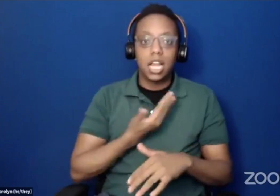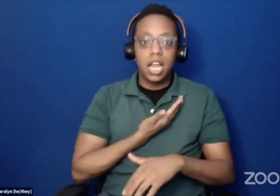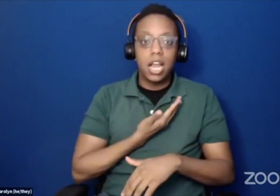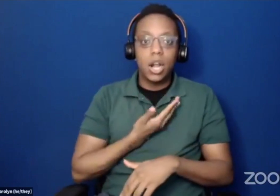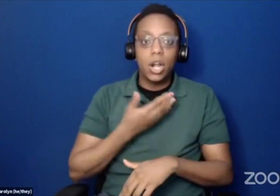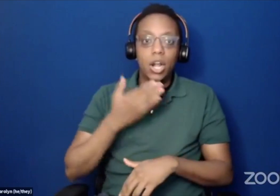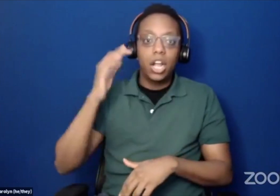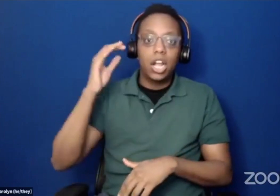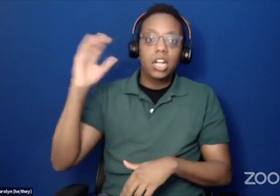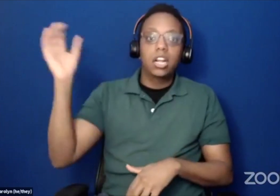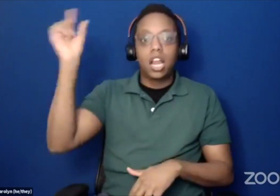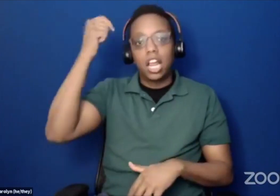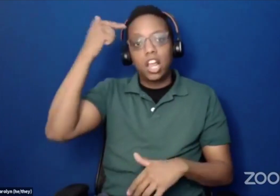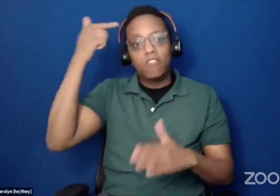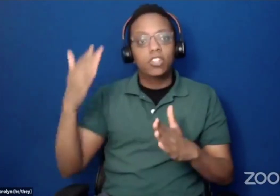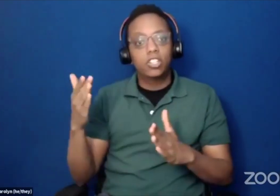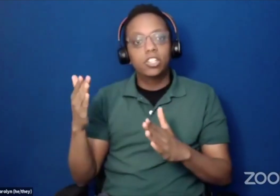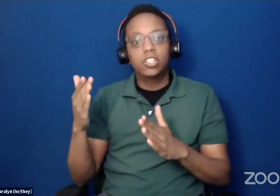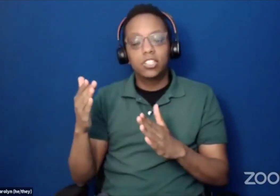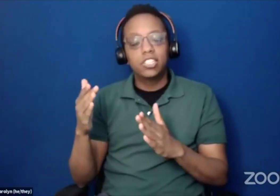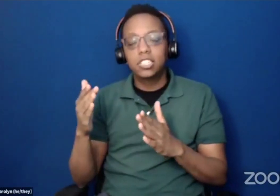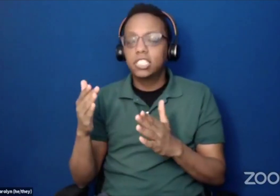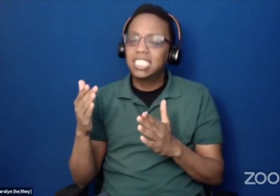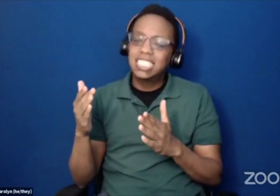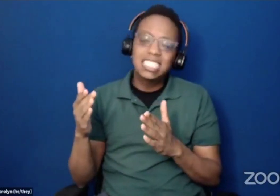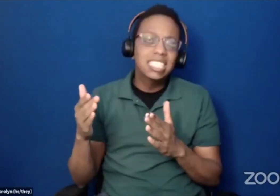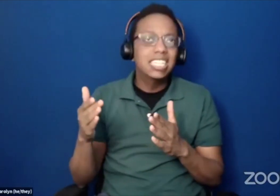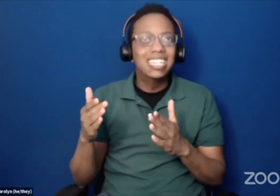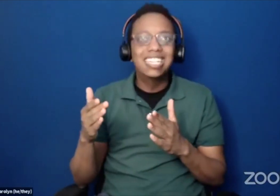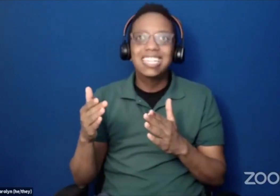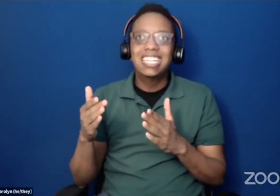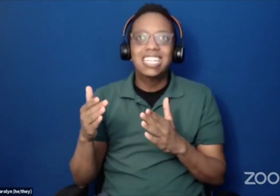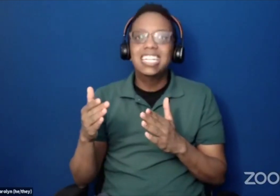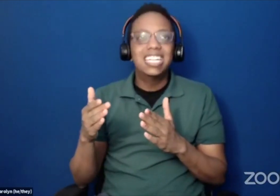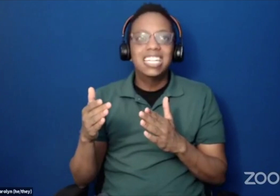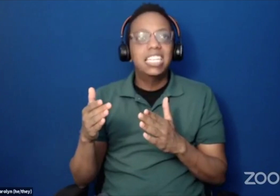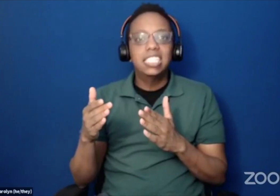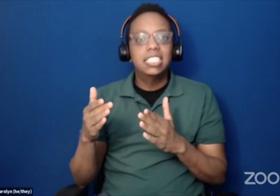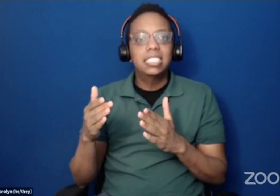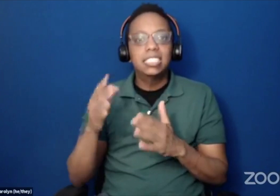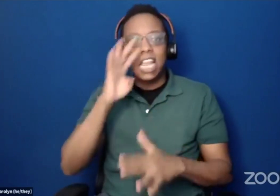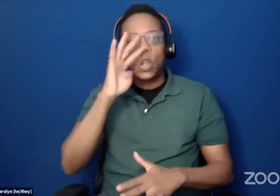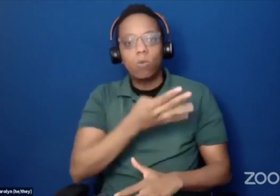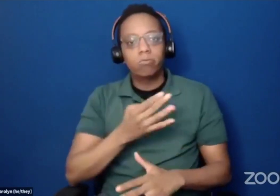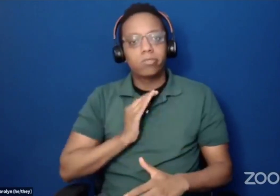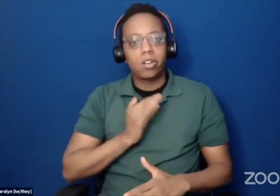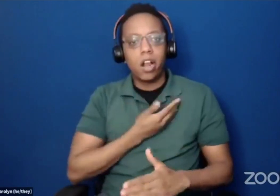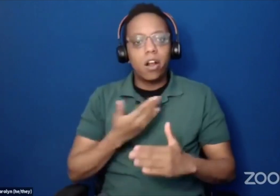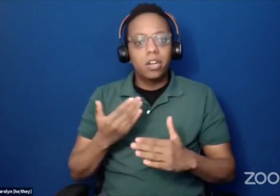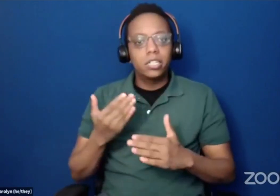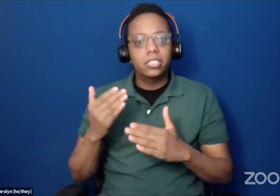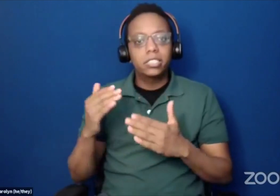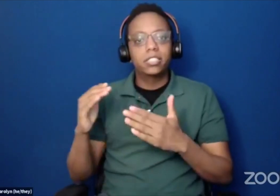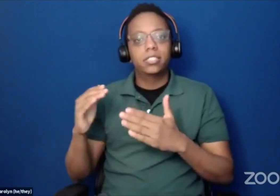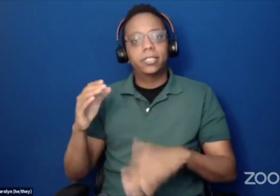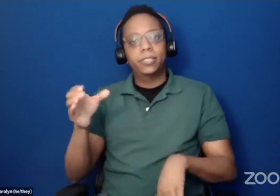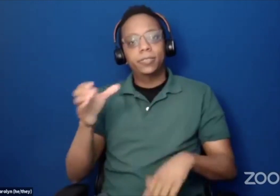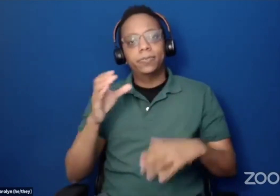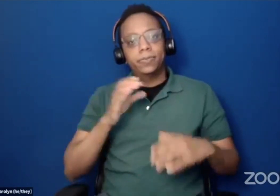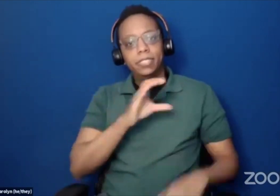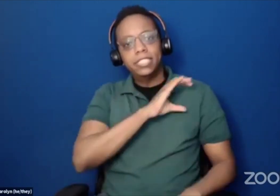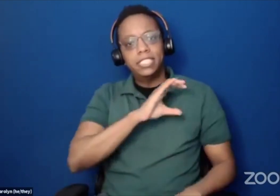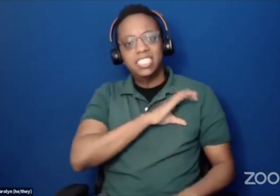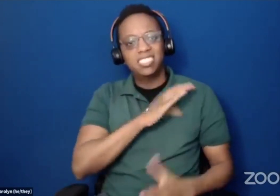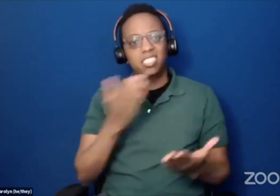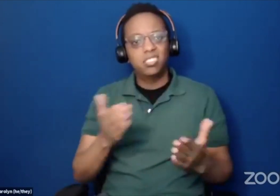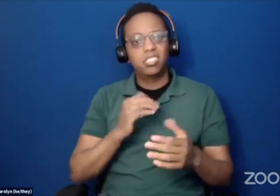has done everything in his power to not protect the citizens of our state. We are a state-based organization, so a